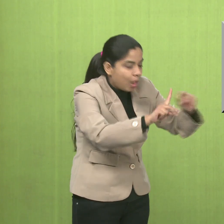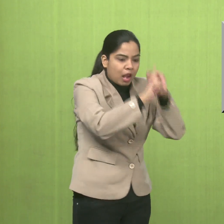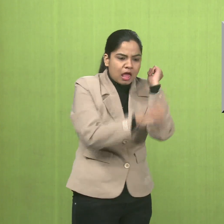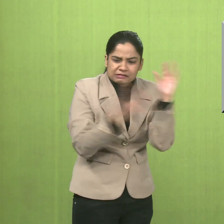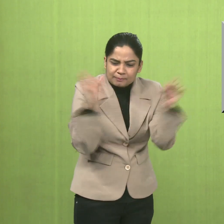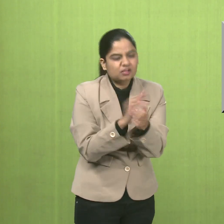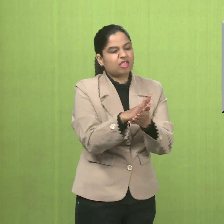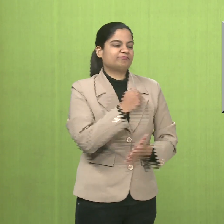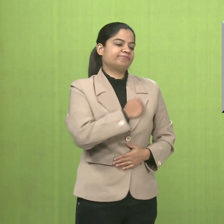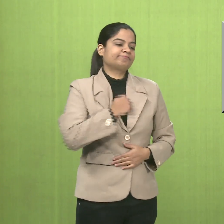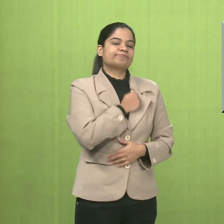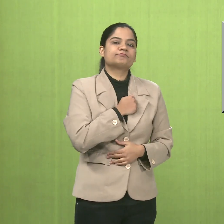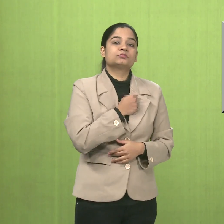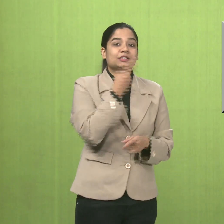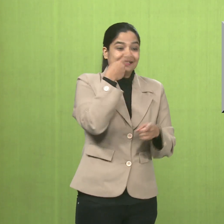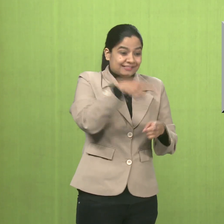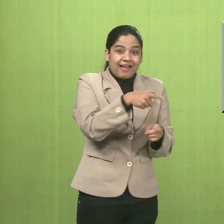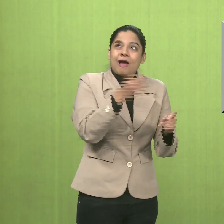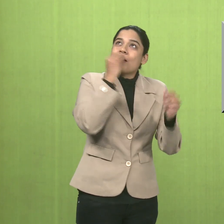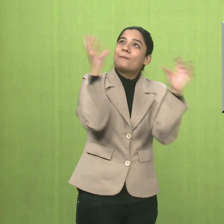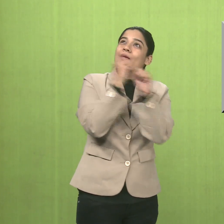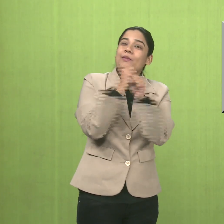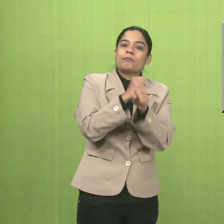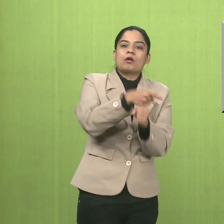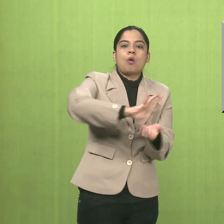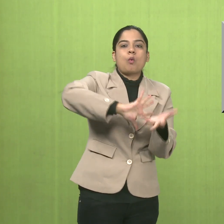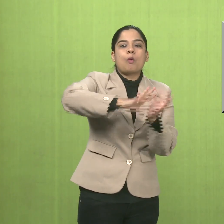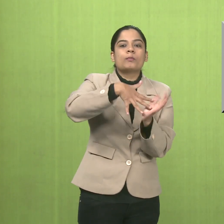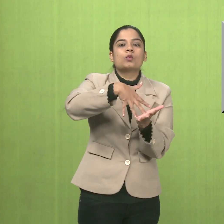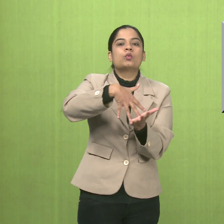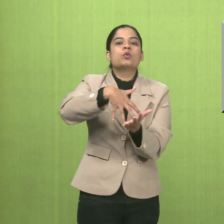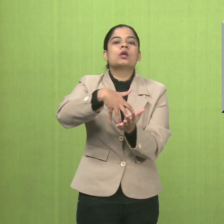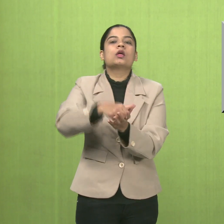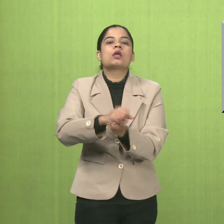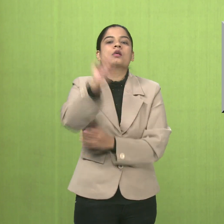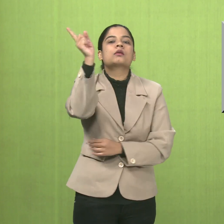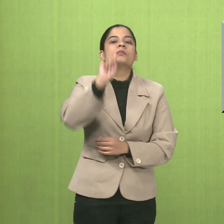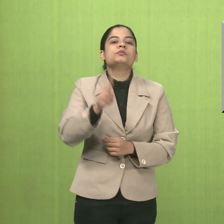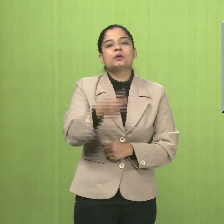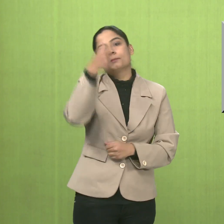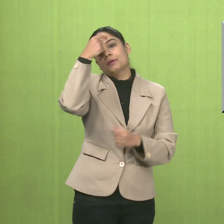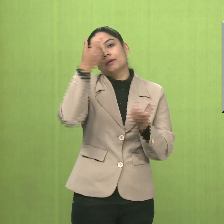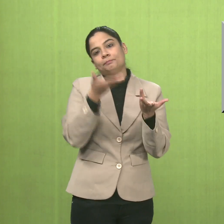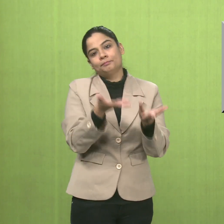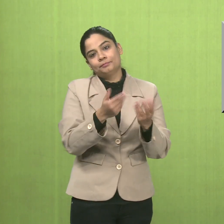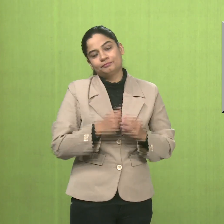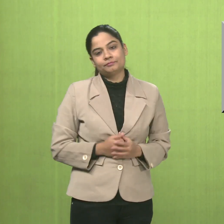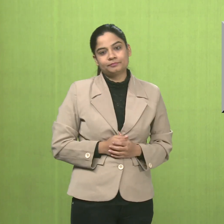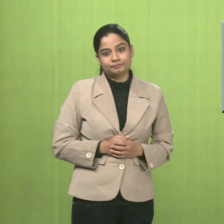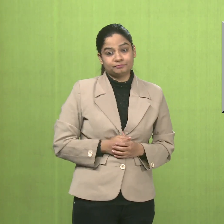body type. She's only given the leftovers in India. And because of that, her health gets weaker. She is